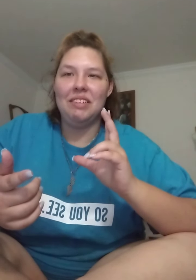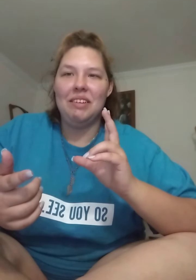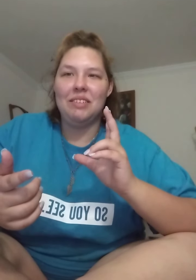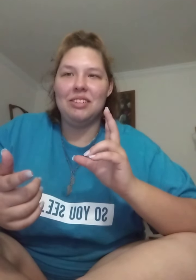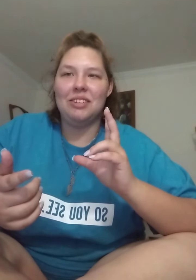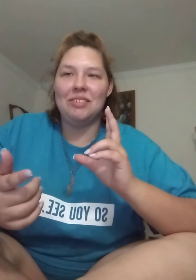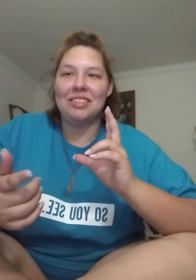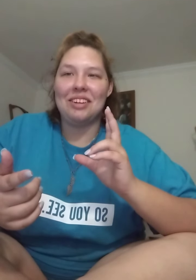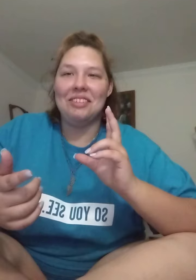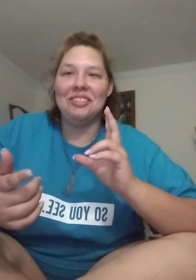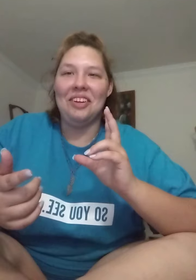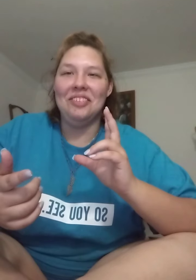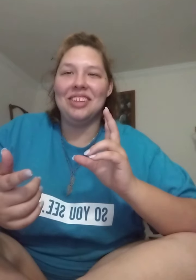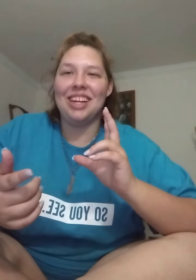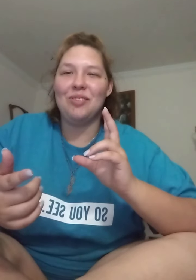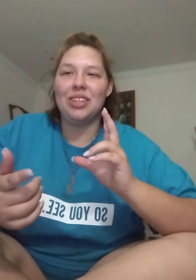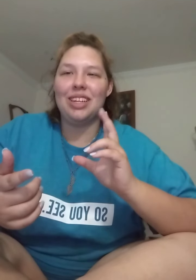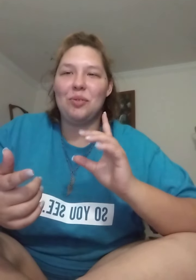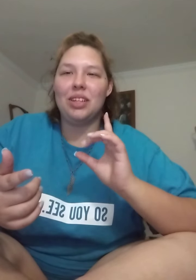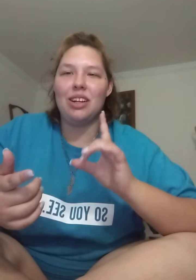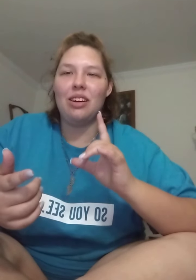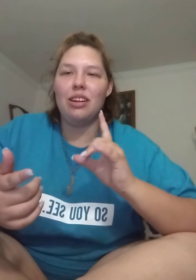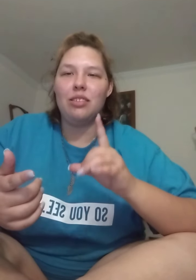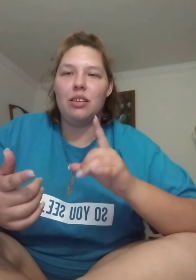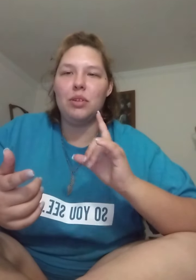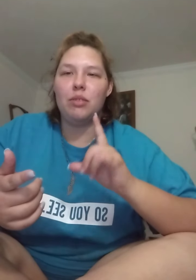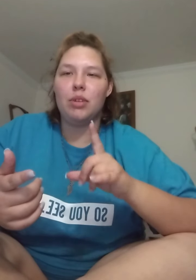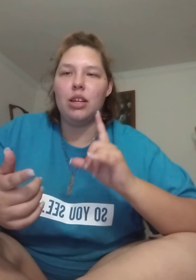yours, keep also home. Cause I'm the one that live in a broken home. Girl, I'm begging.